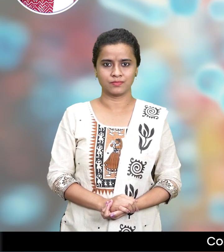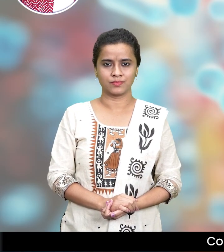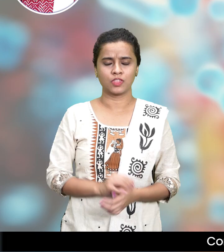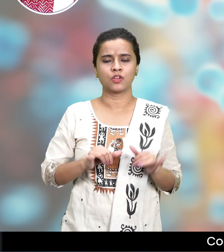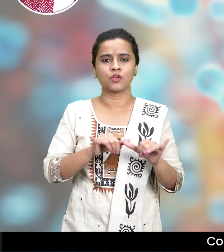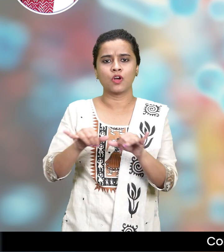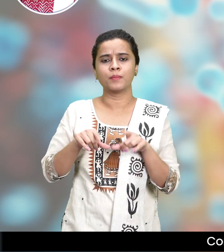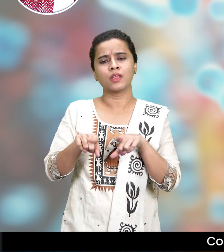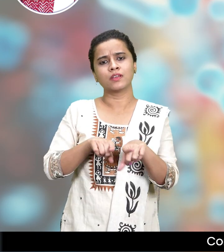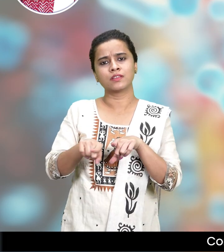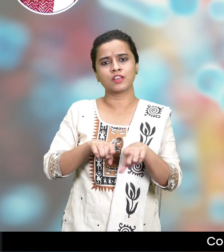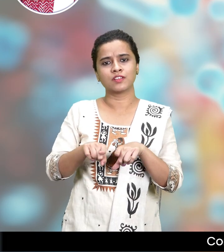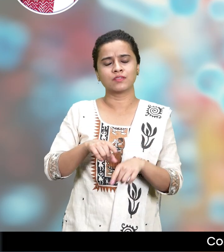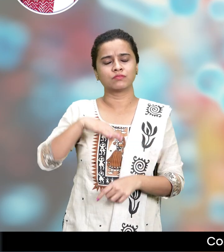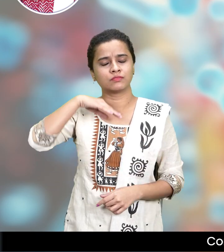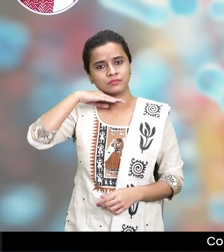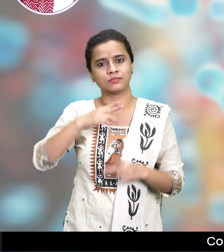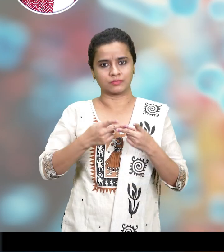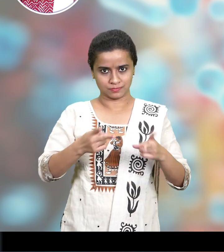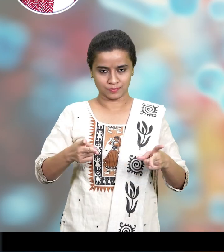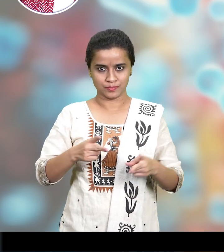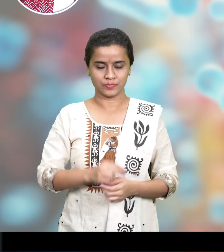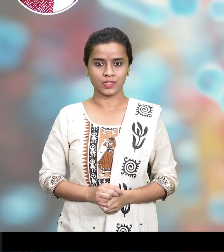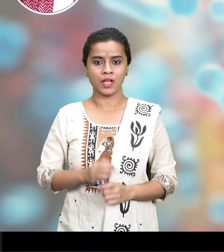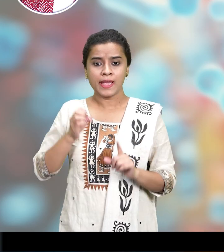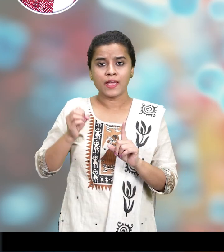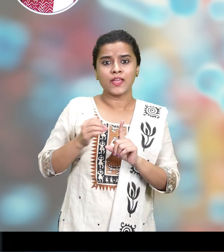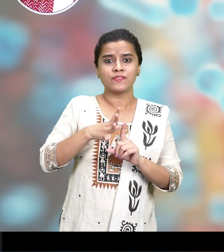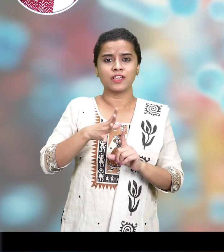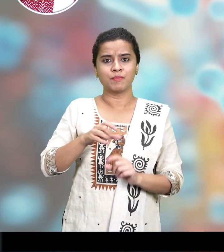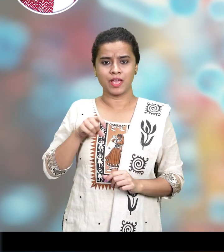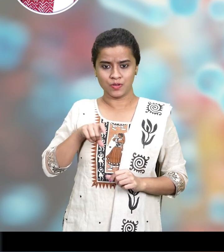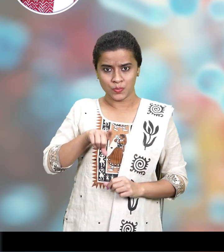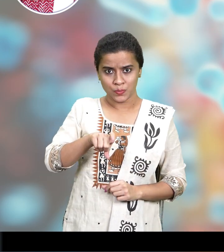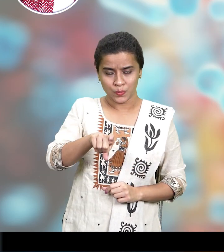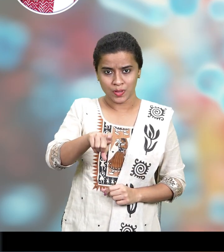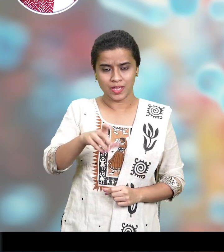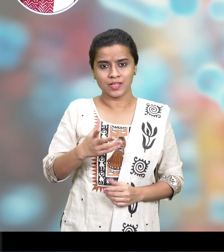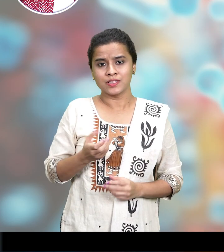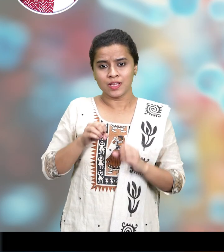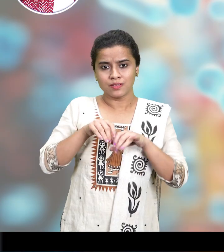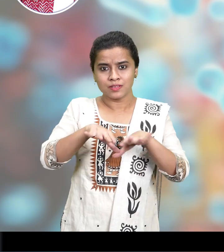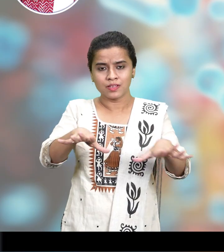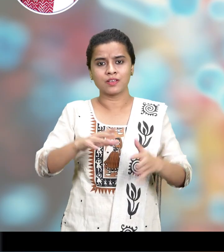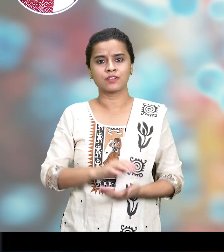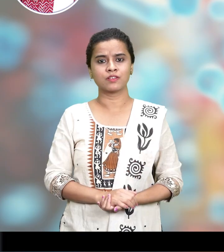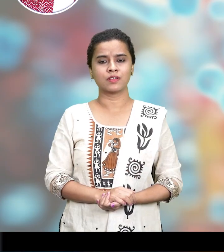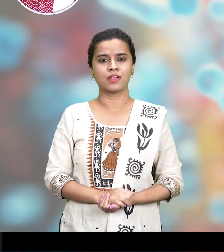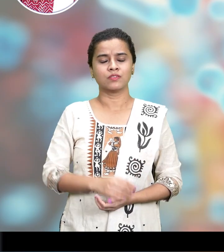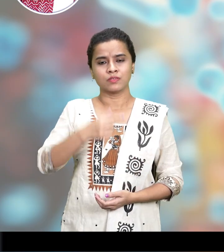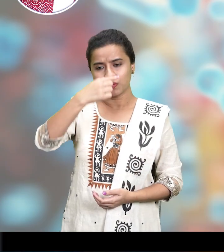Common examples of diseases caused by viruses are the common